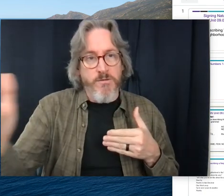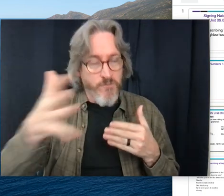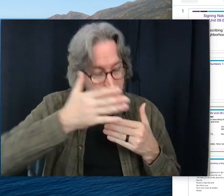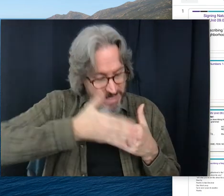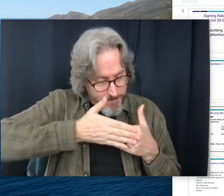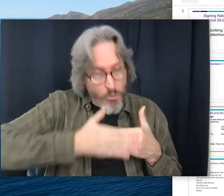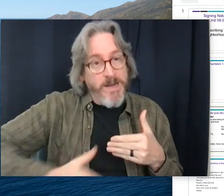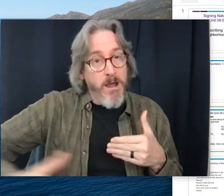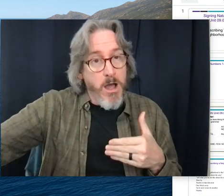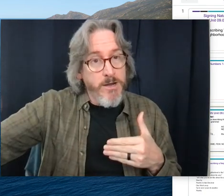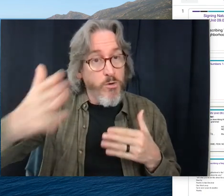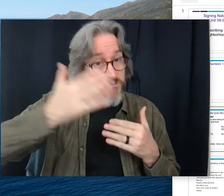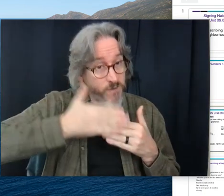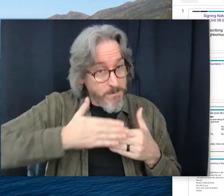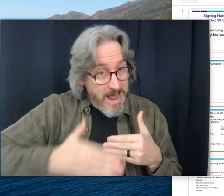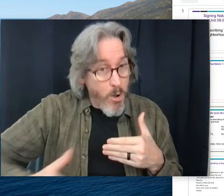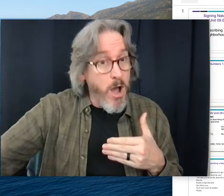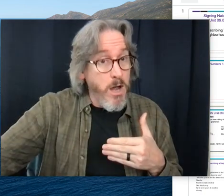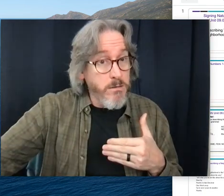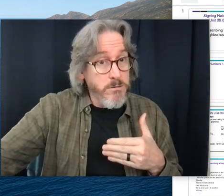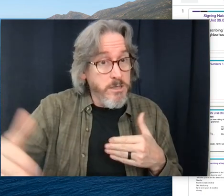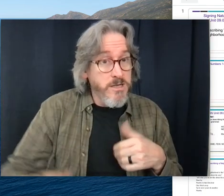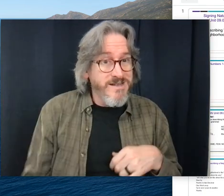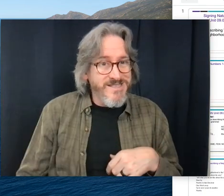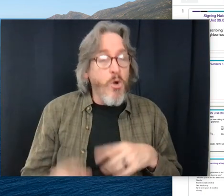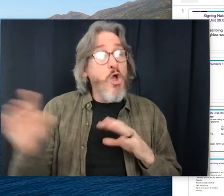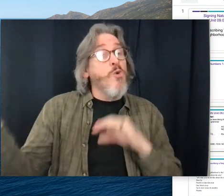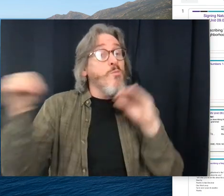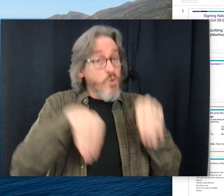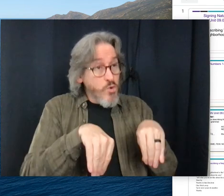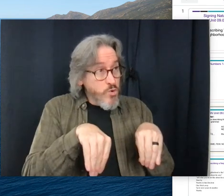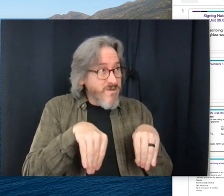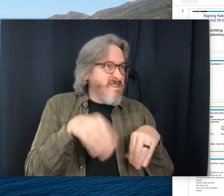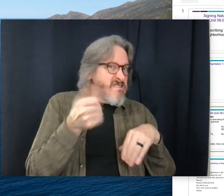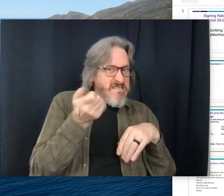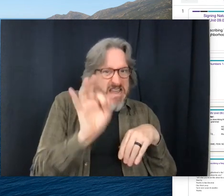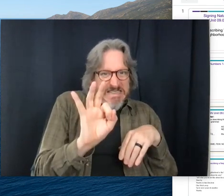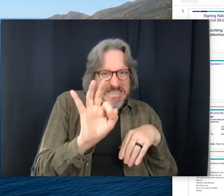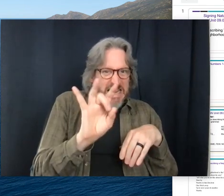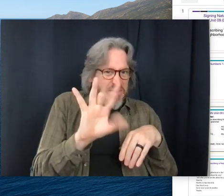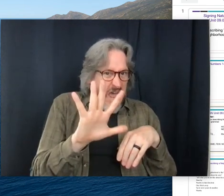from that point on or from now on. So